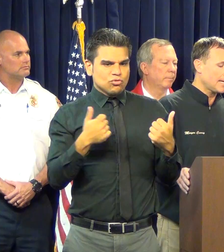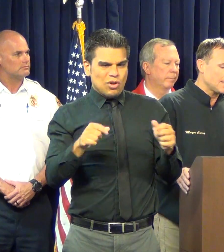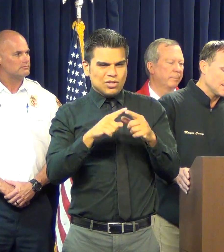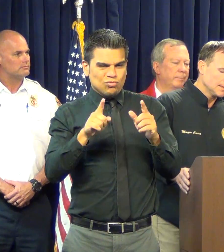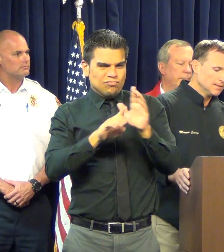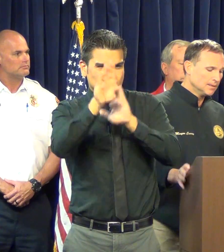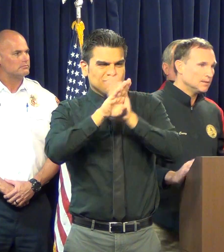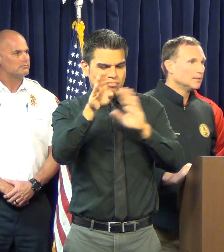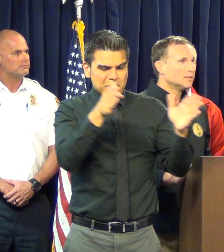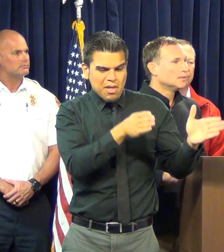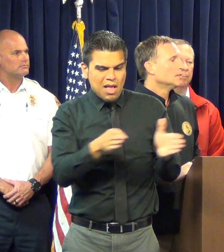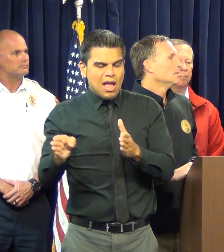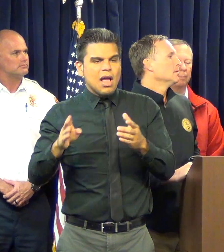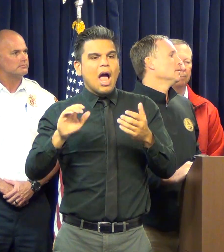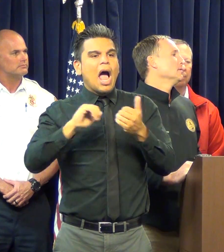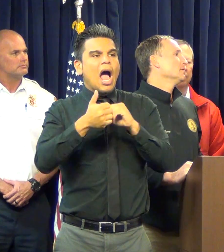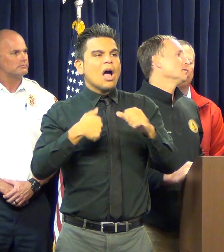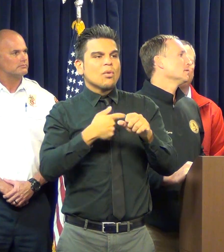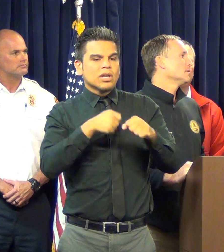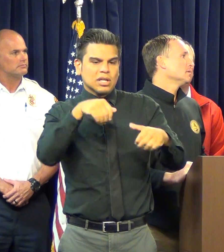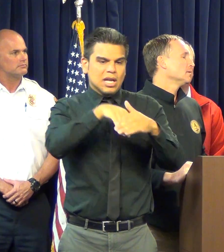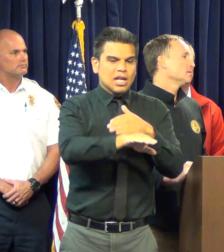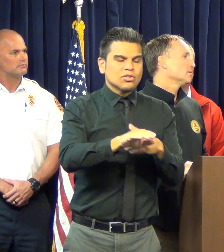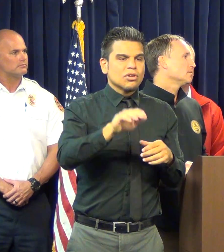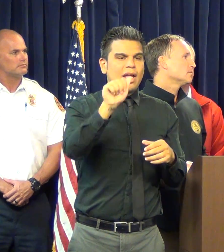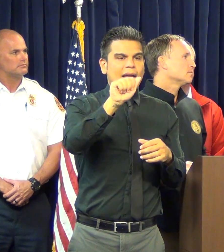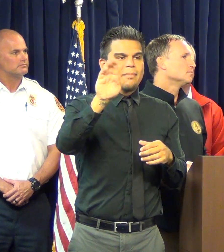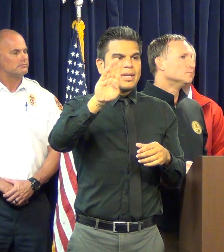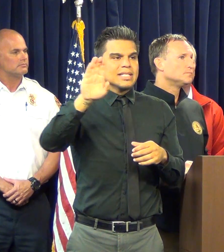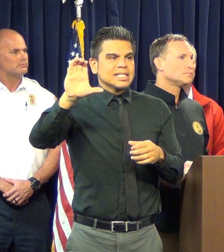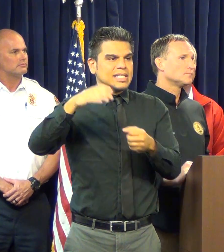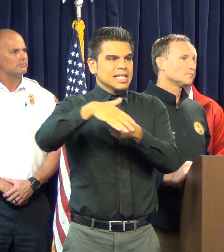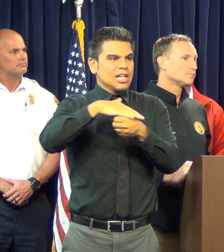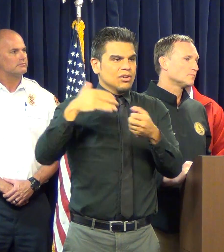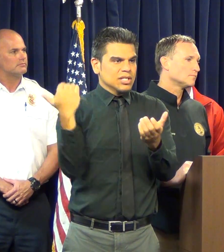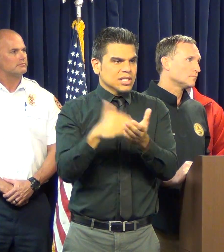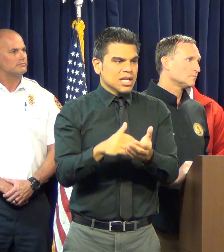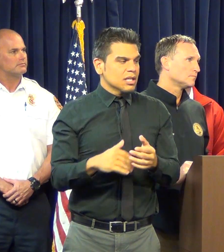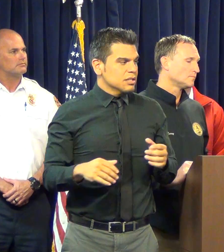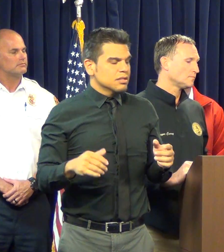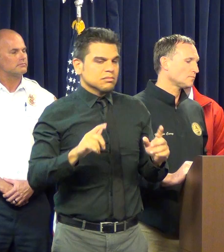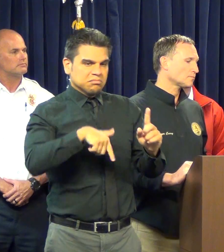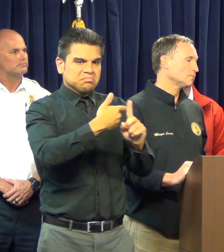bit to that? So, and really specifically at the beaches. So we will constantly, as soon as